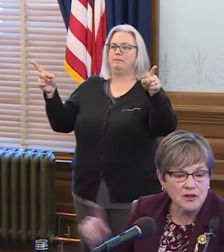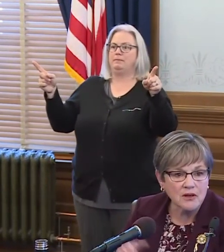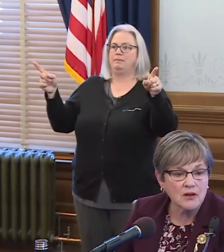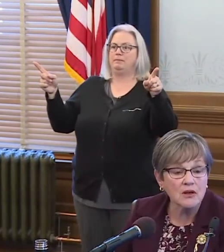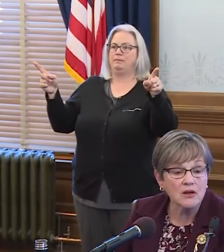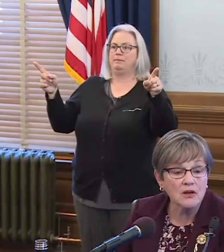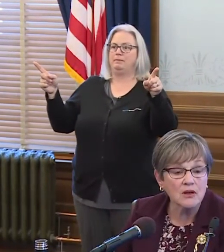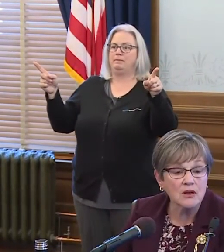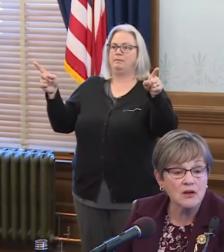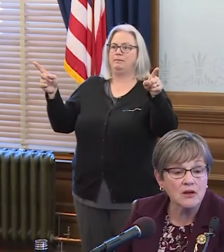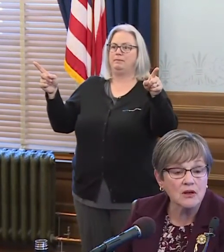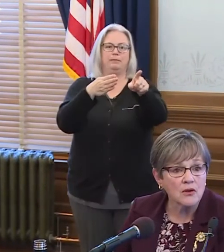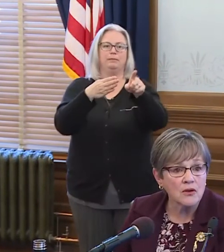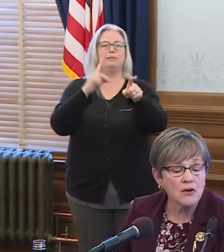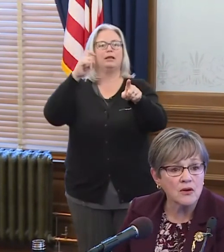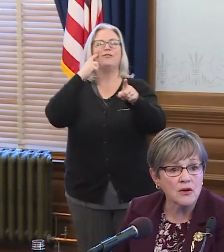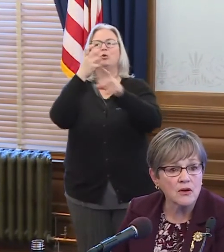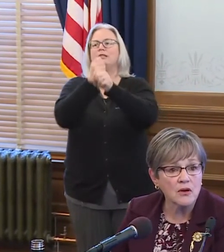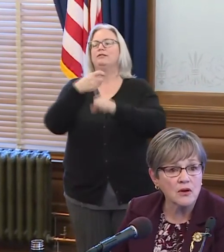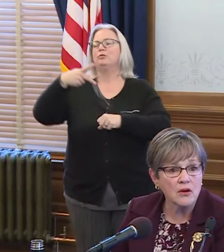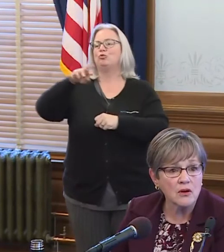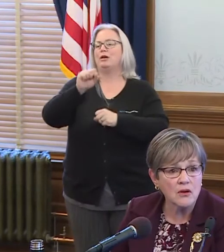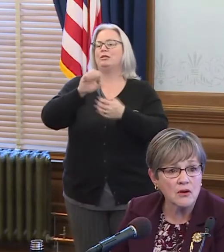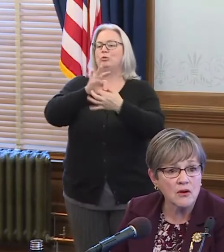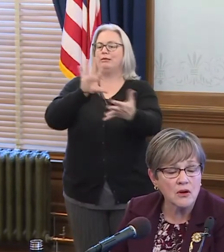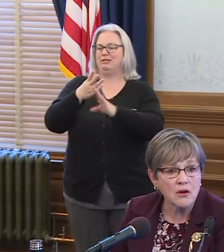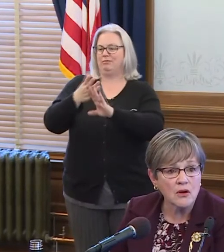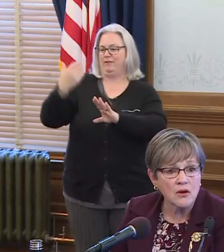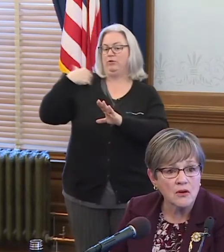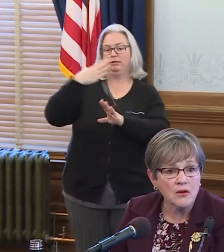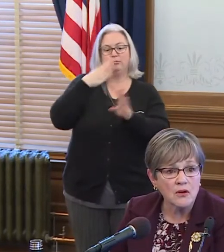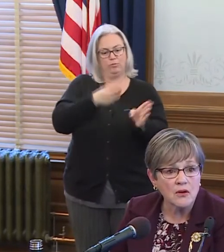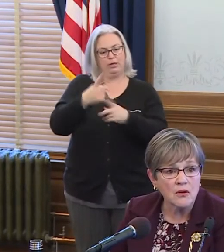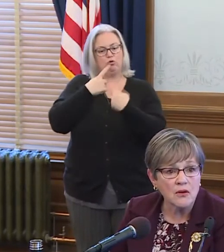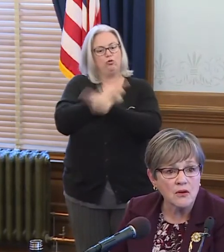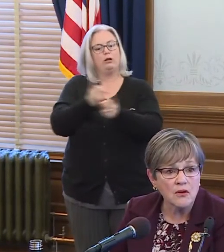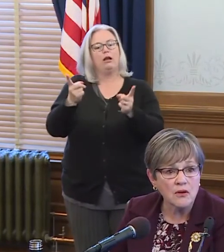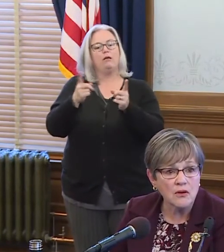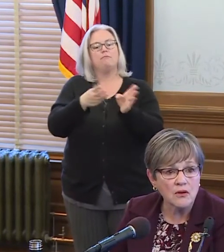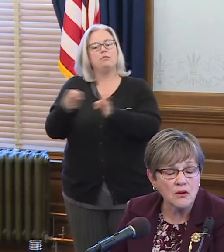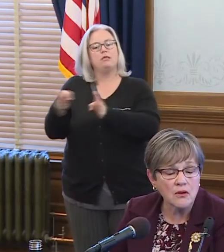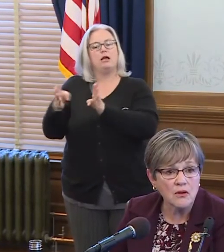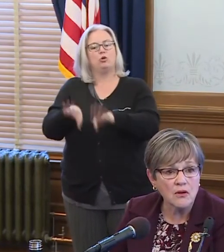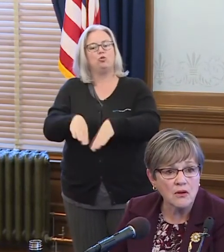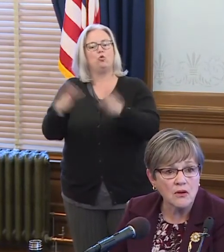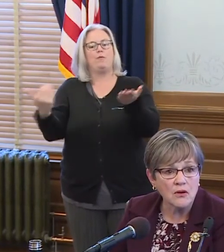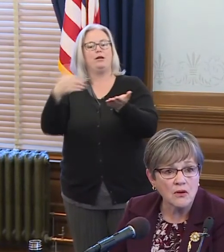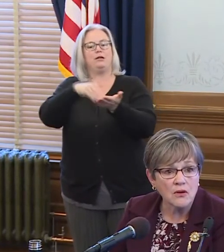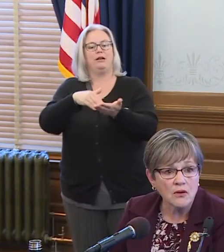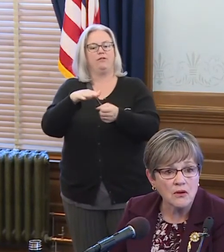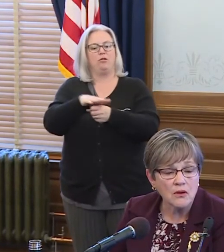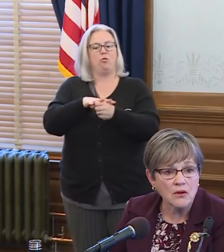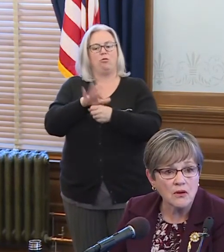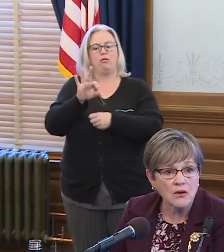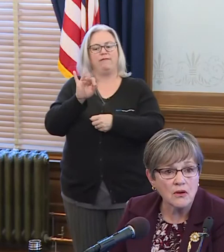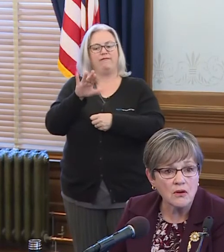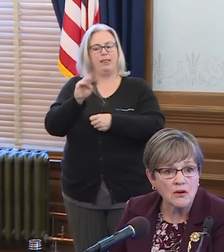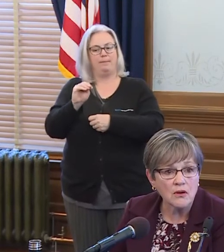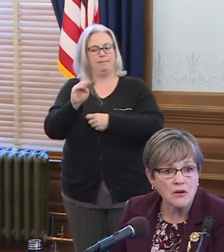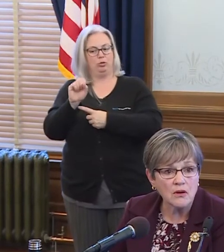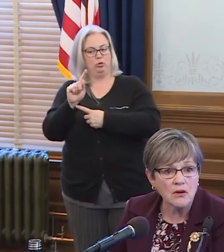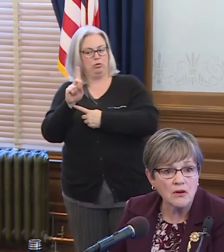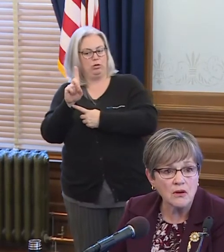sorry. Governor, we received a press release earlier that said you plan on announcing your plans to reopen the state tomorrow at a local film studio. Can you